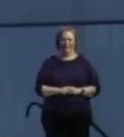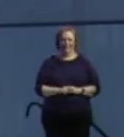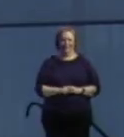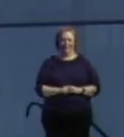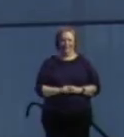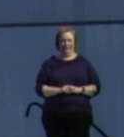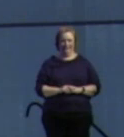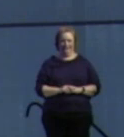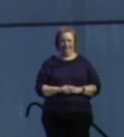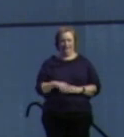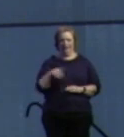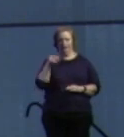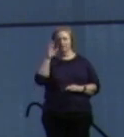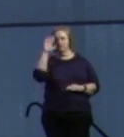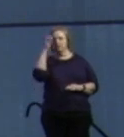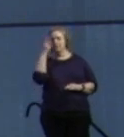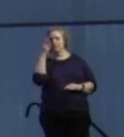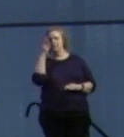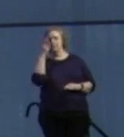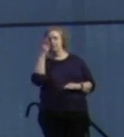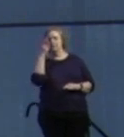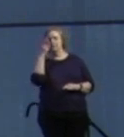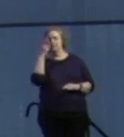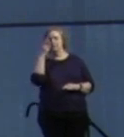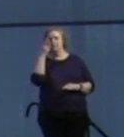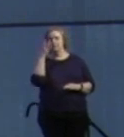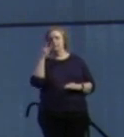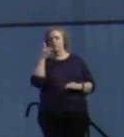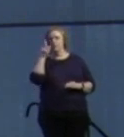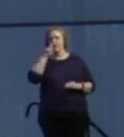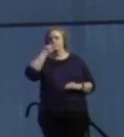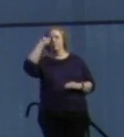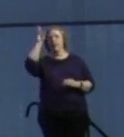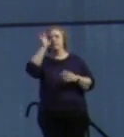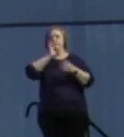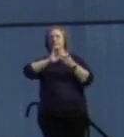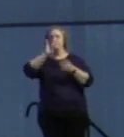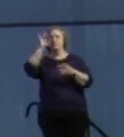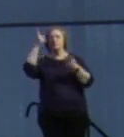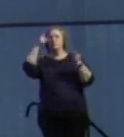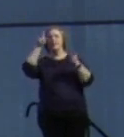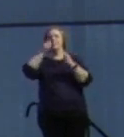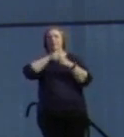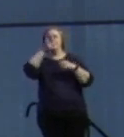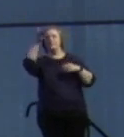We have to consult the spirit world. What's happening with Stacy?